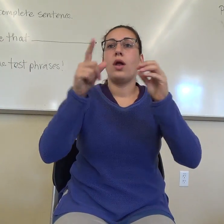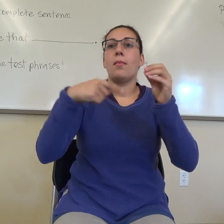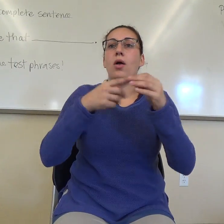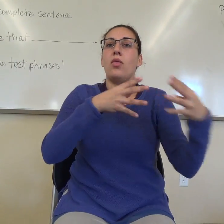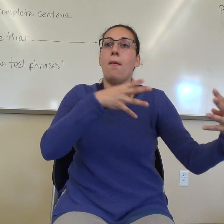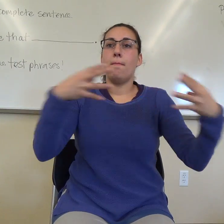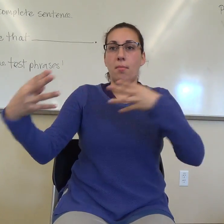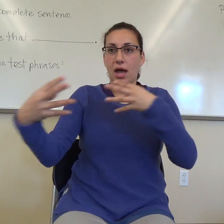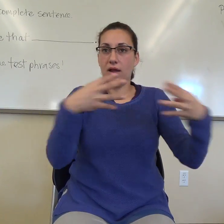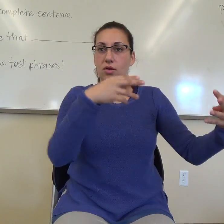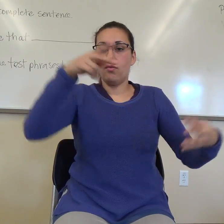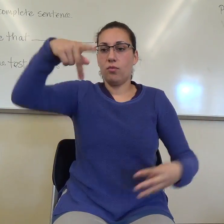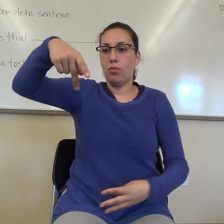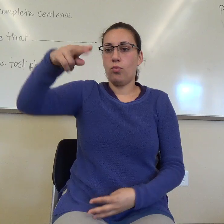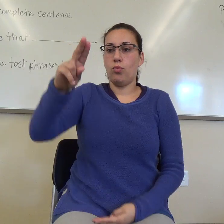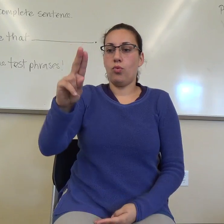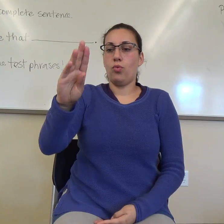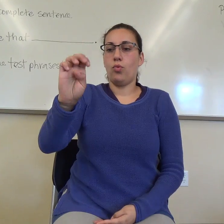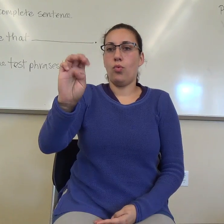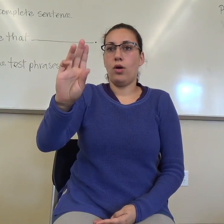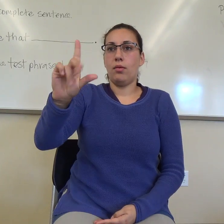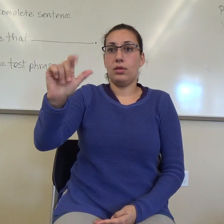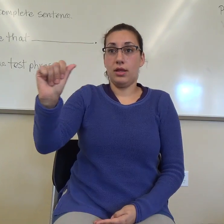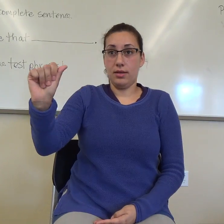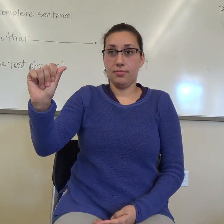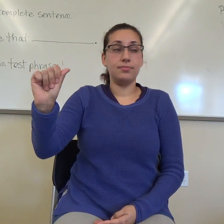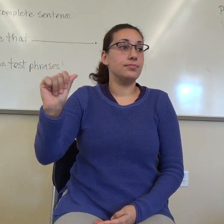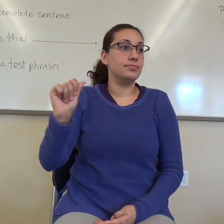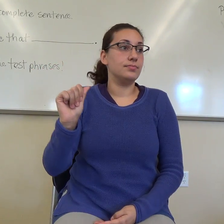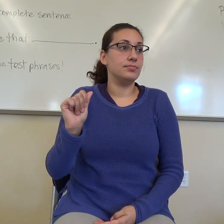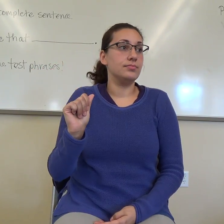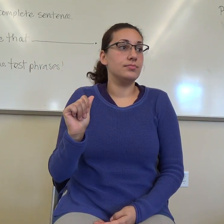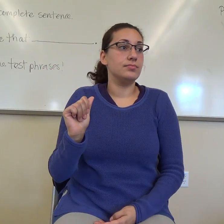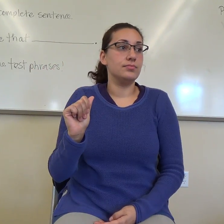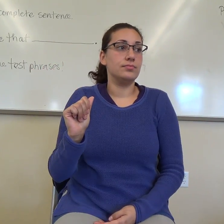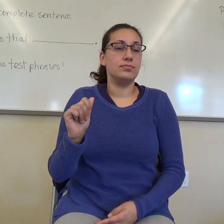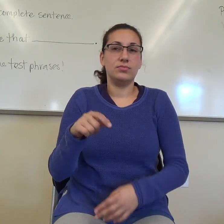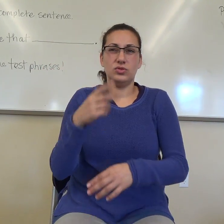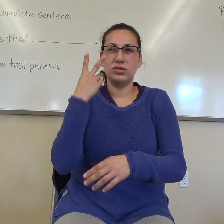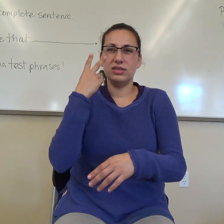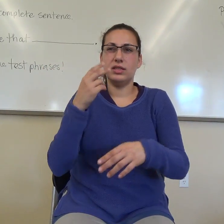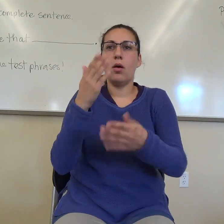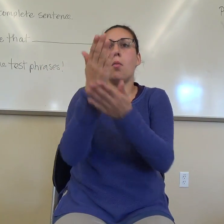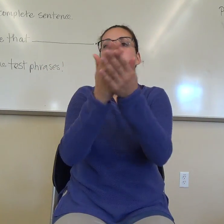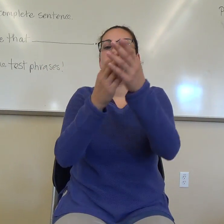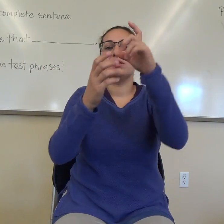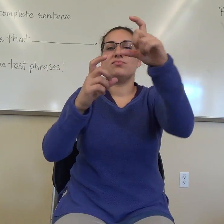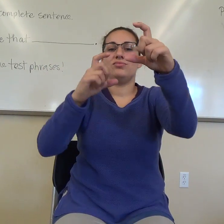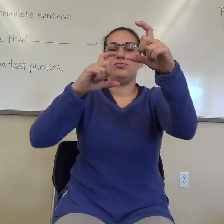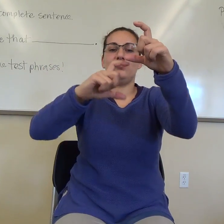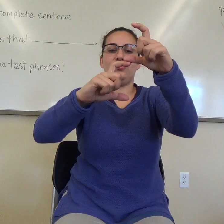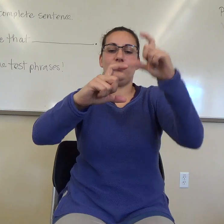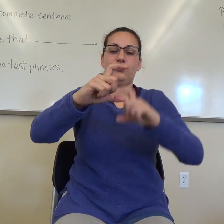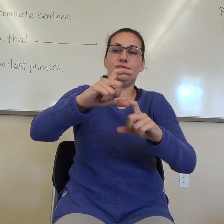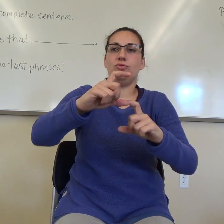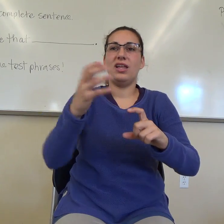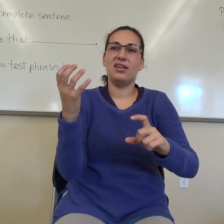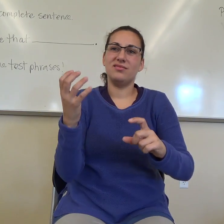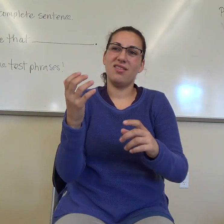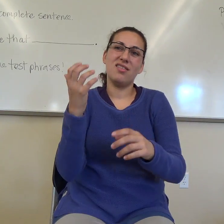happened. So that was, and several people did that. They said, okay, I see these parts. Does that make sense? So this